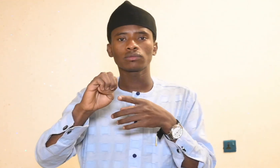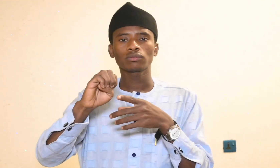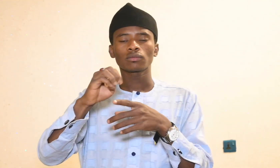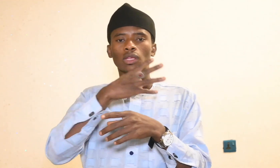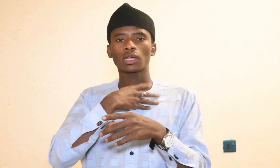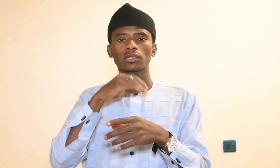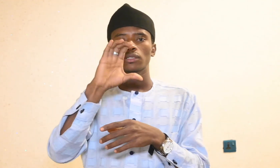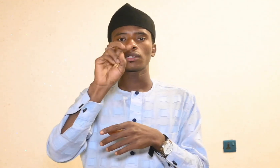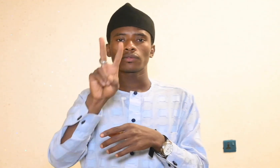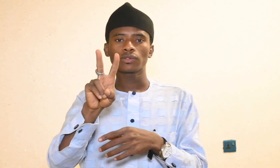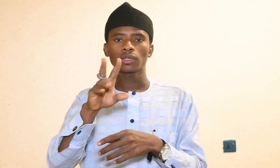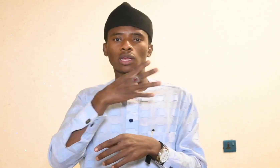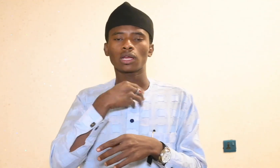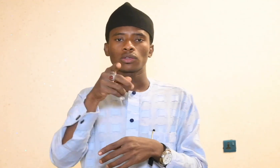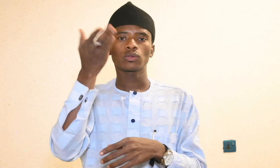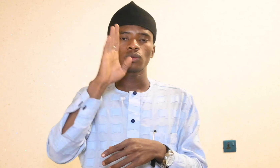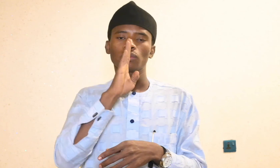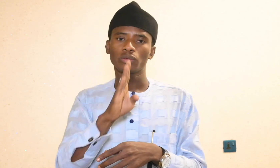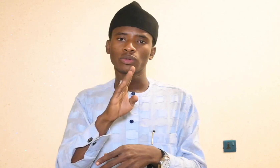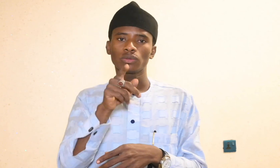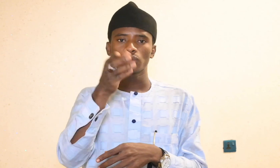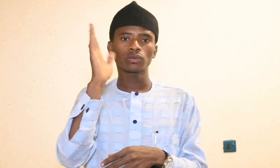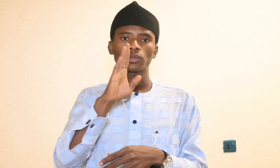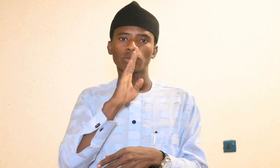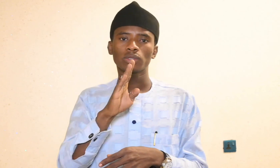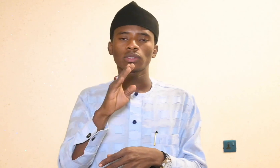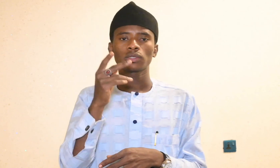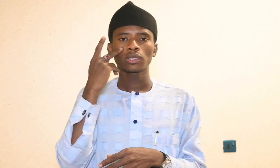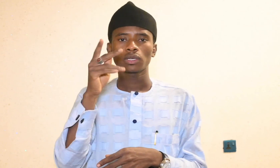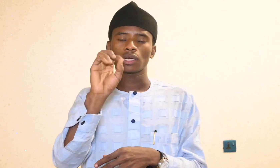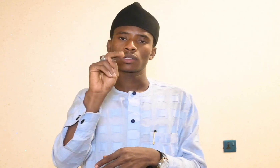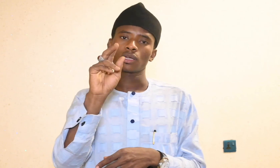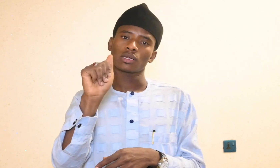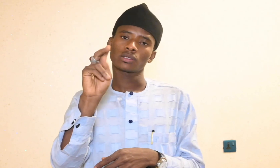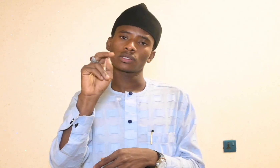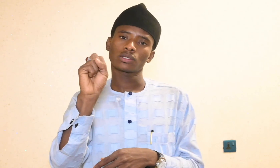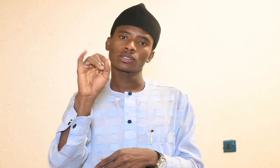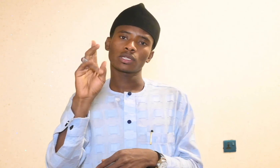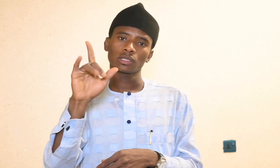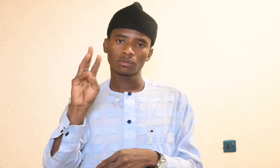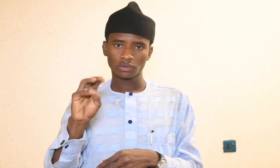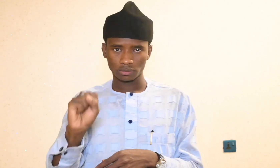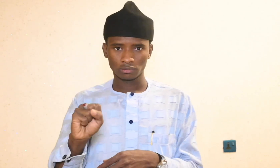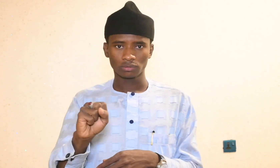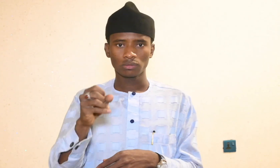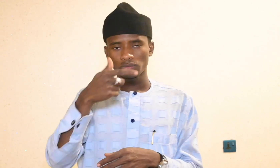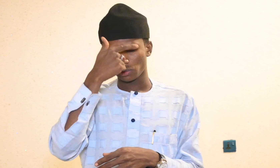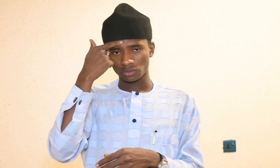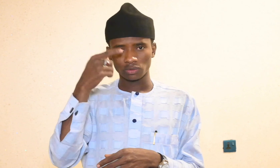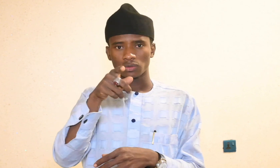and you will receive answers, because it is the joy of the happiest HR to be able to